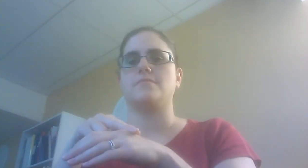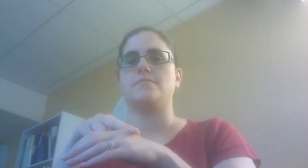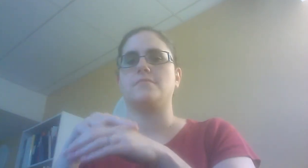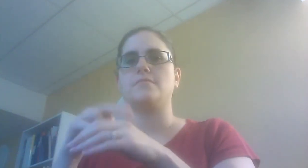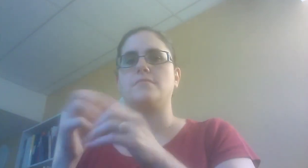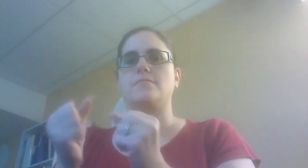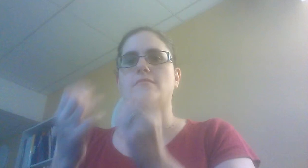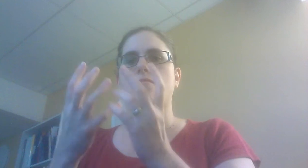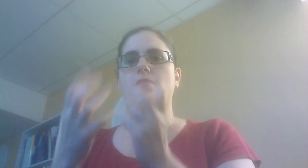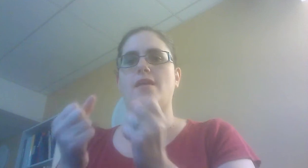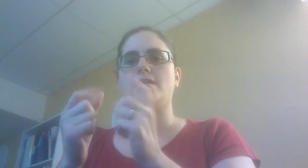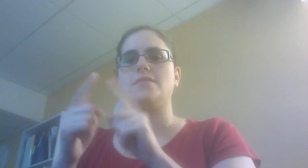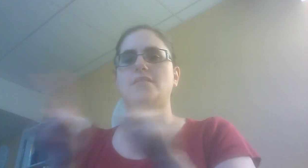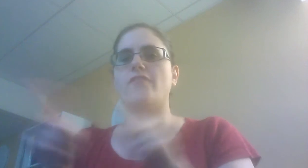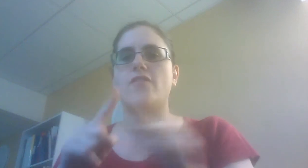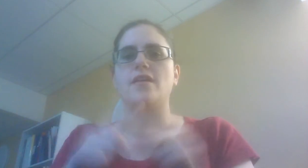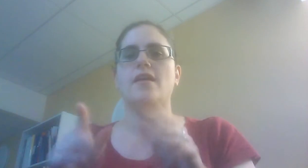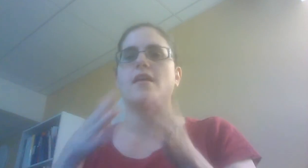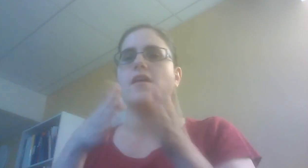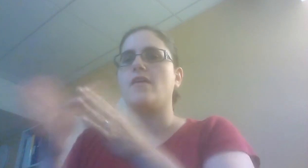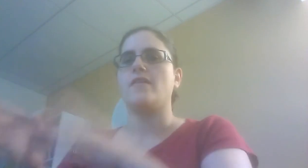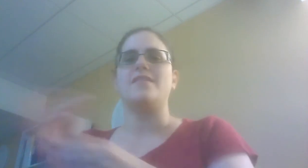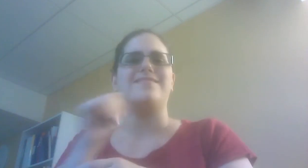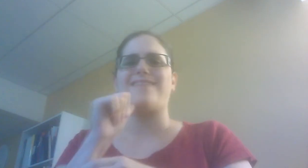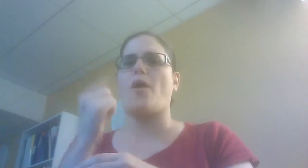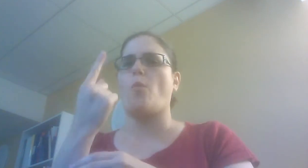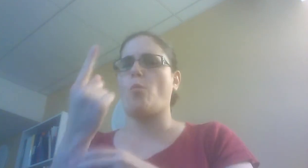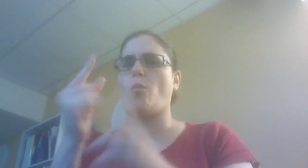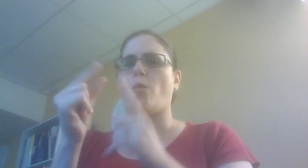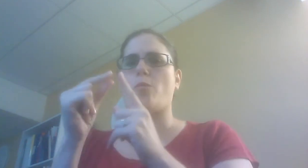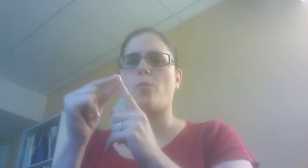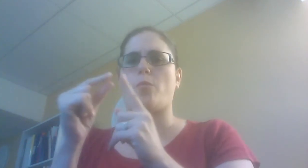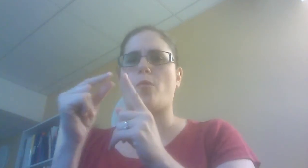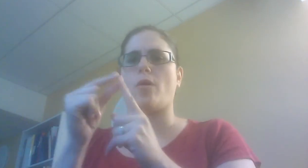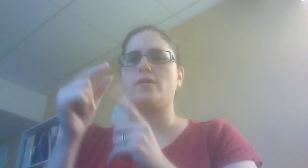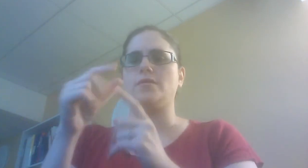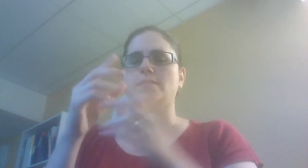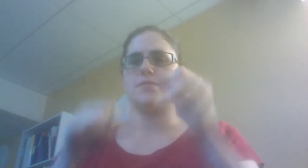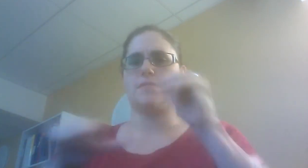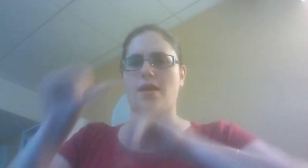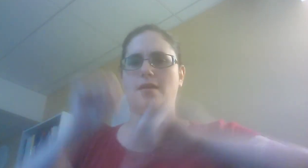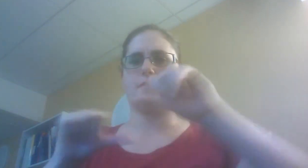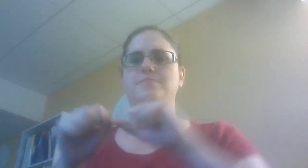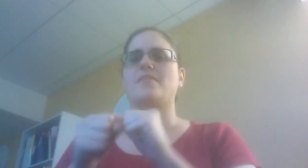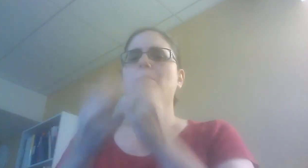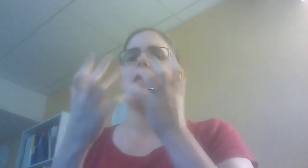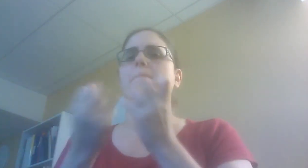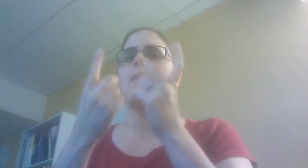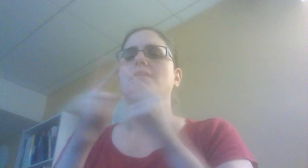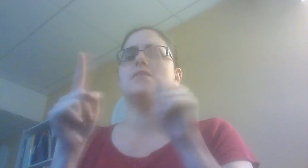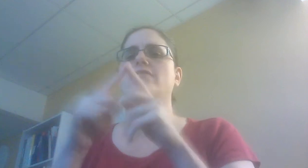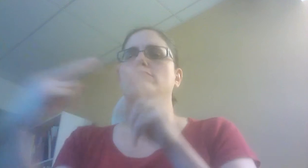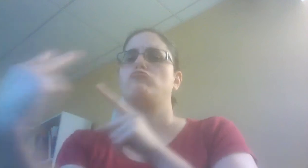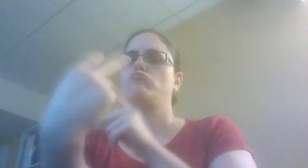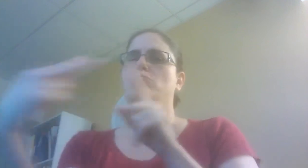different avenues. It's not just one piece of science. It's science from many, many different aspects. Now,